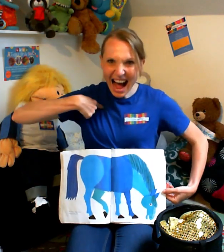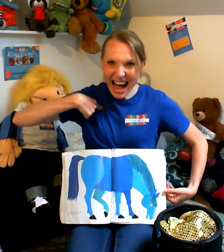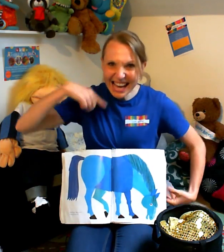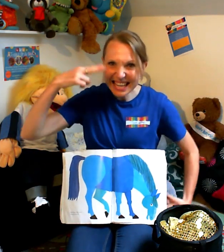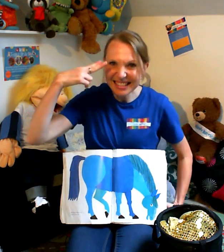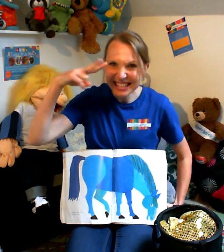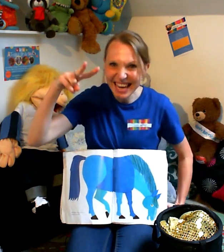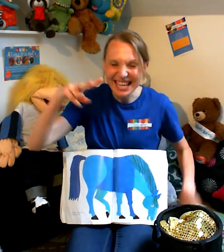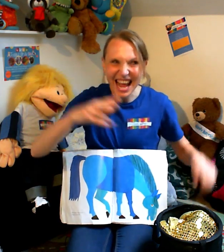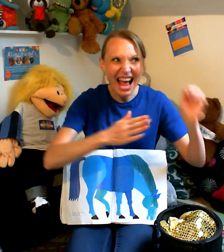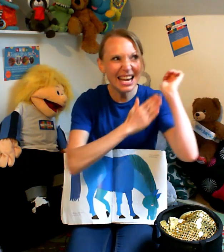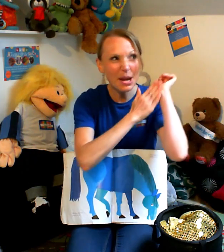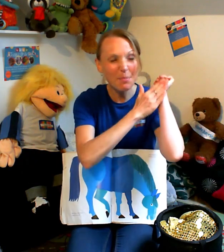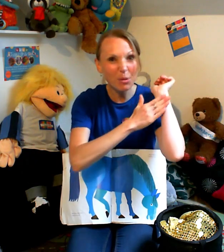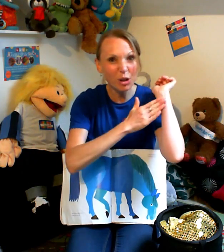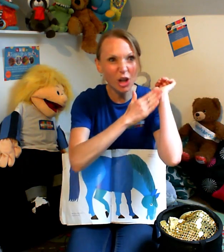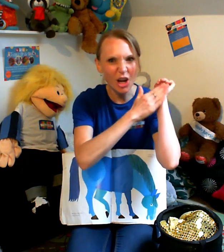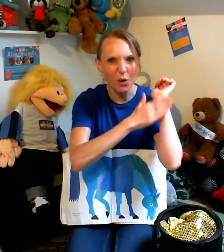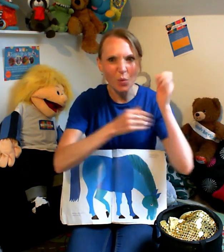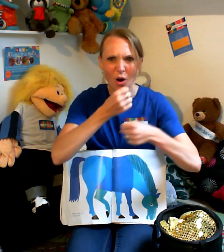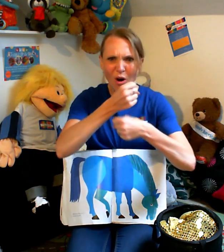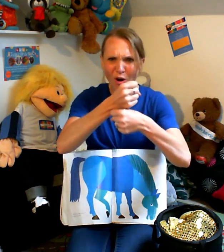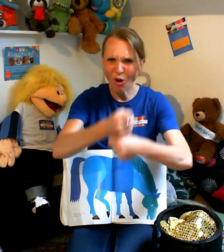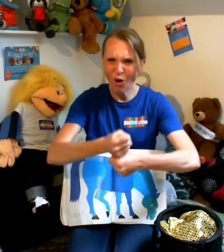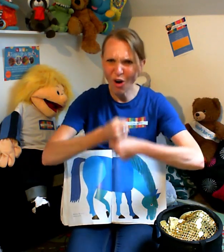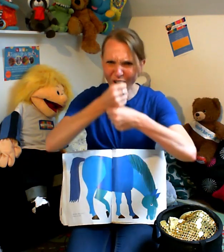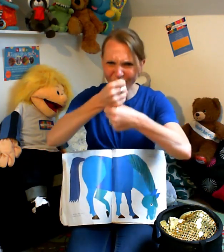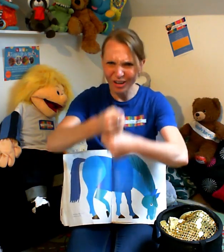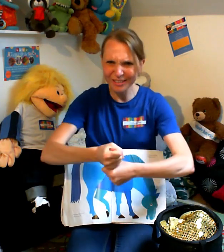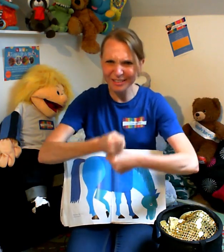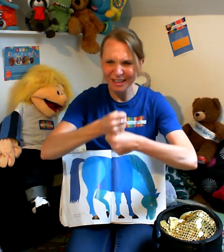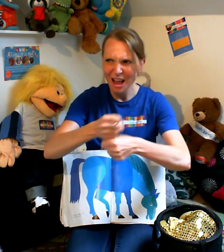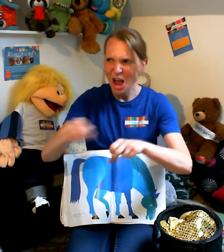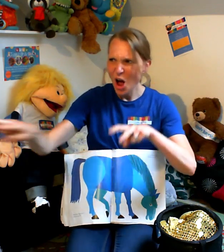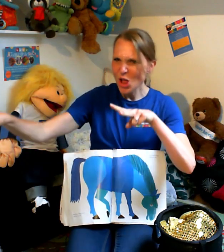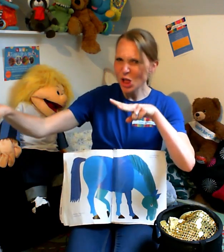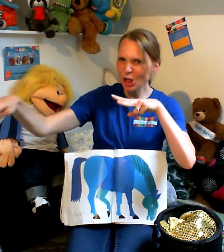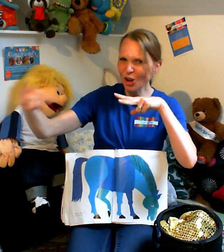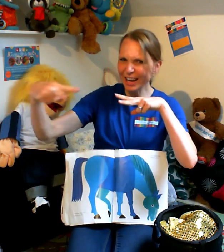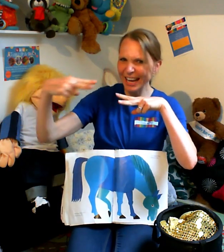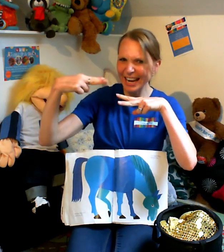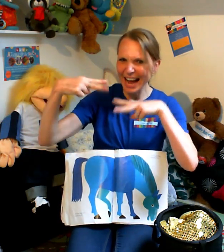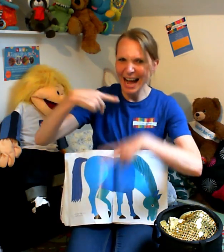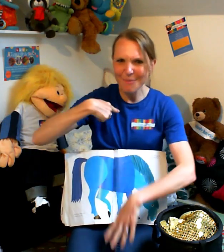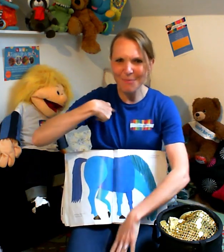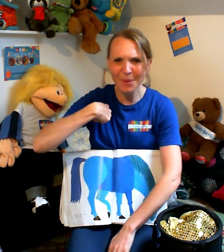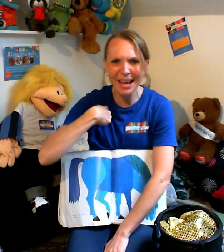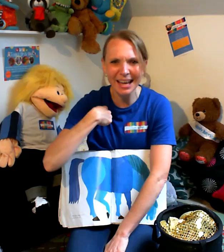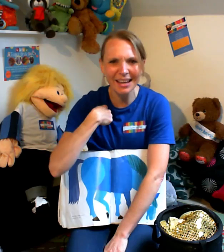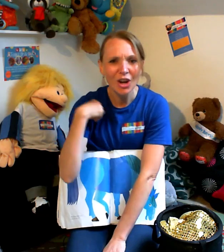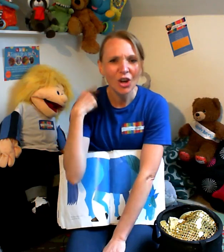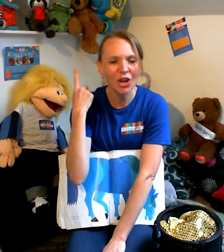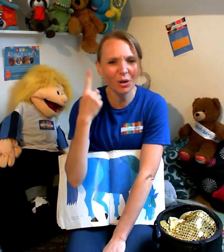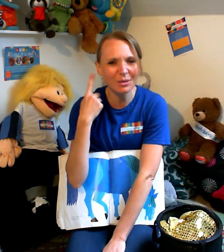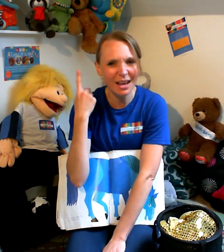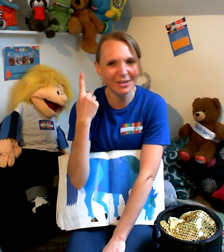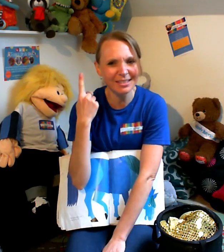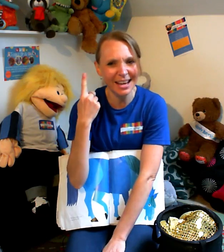I see a blue horse. Looking at me. Who's ever seen